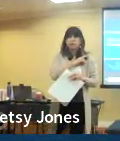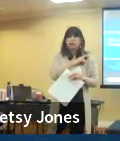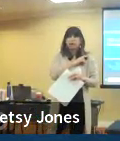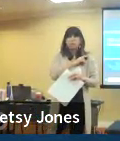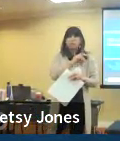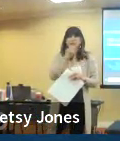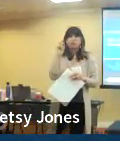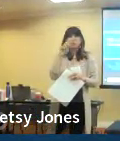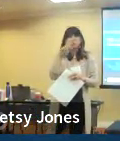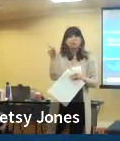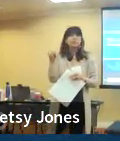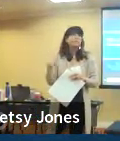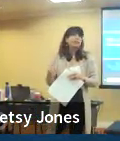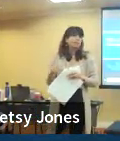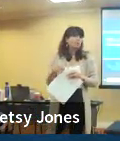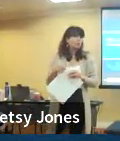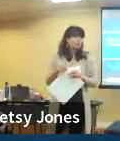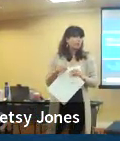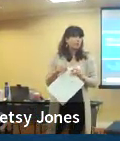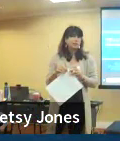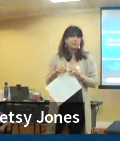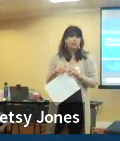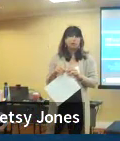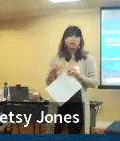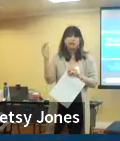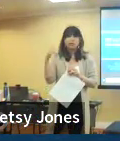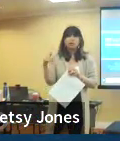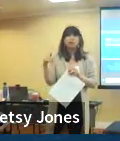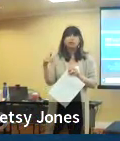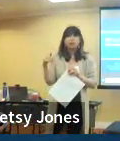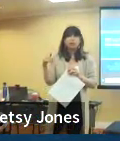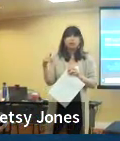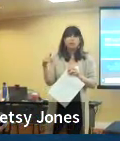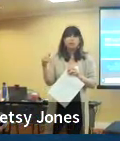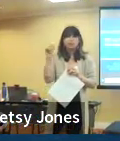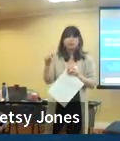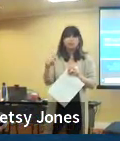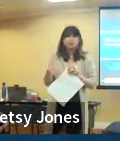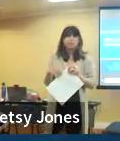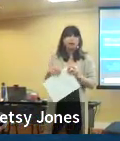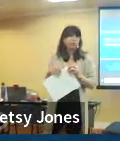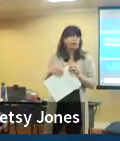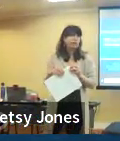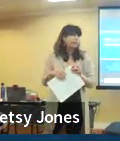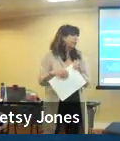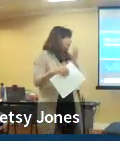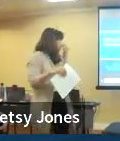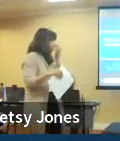Zoom. So please make them feel welcome as well. We're going to get through a little bit of business and then we'll start the